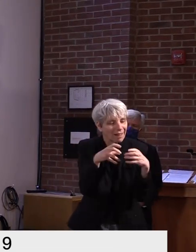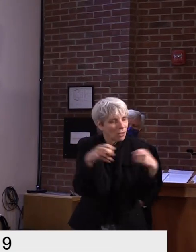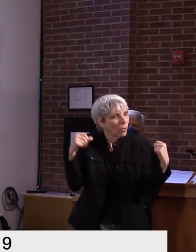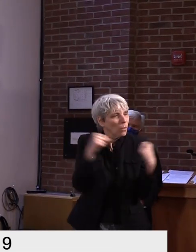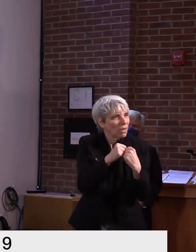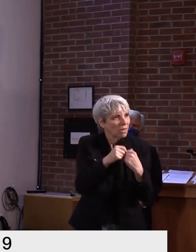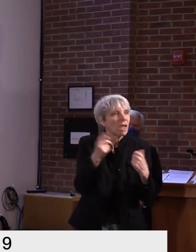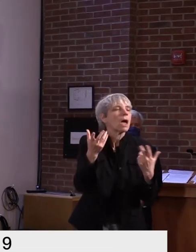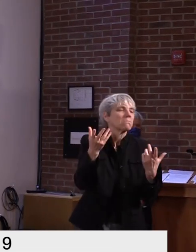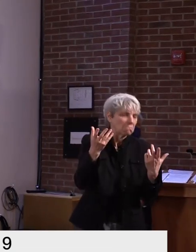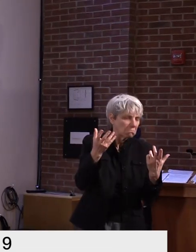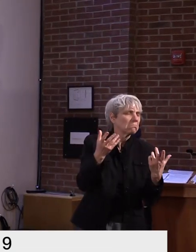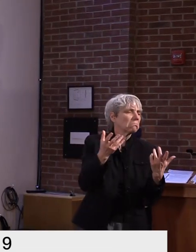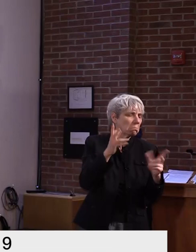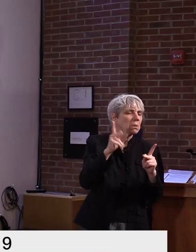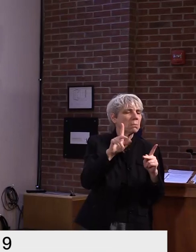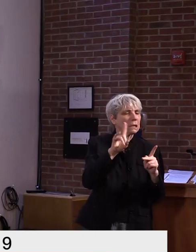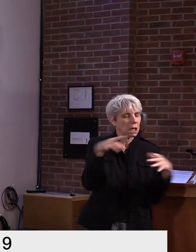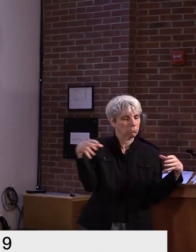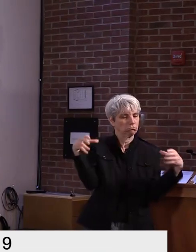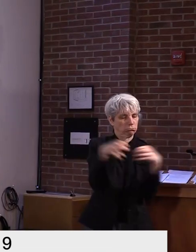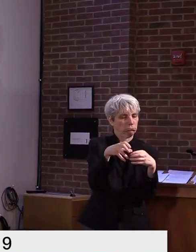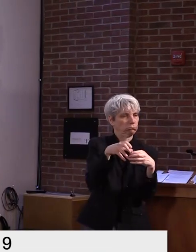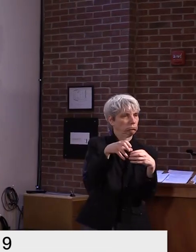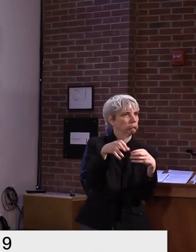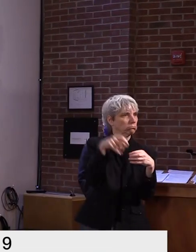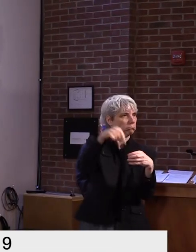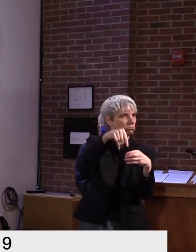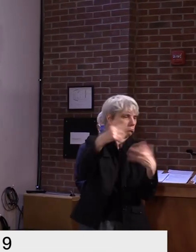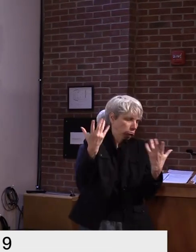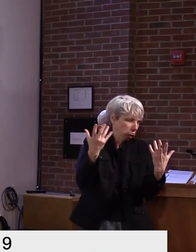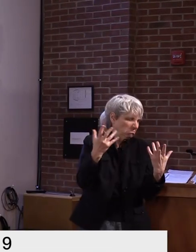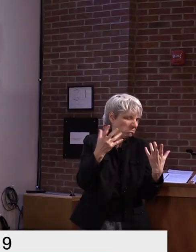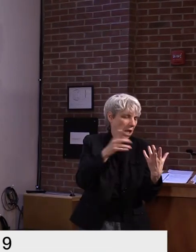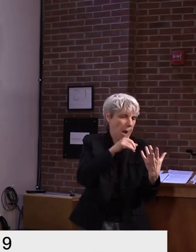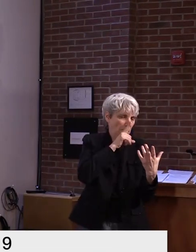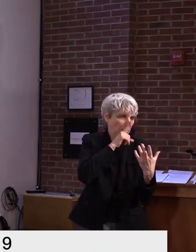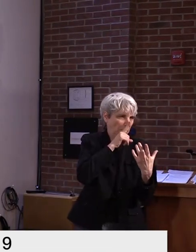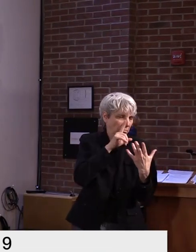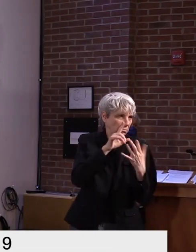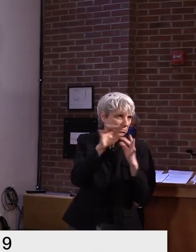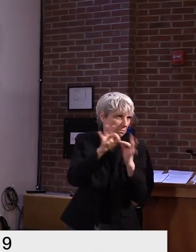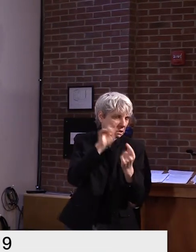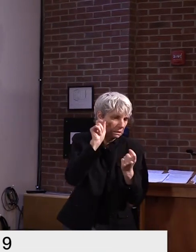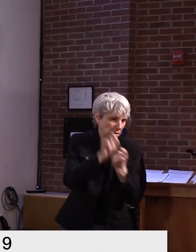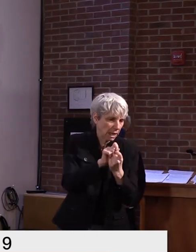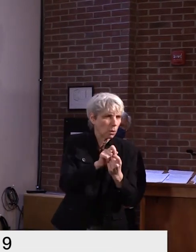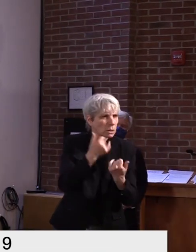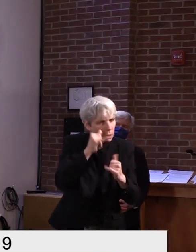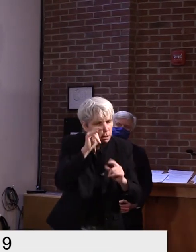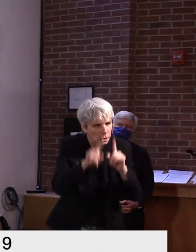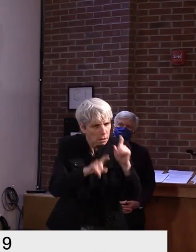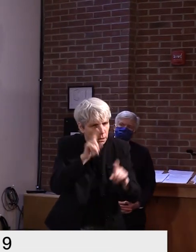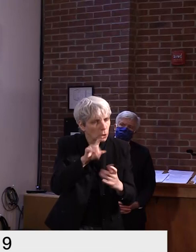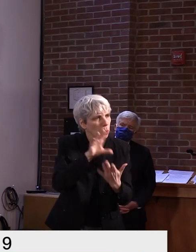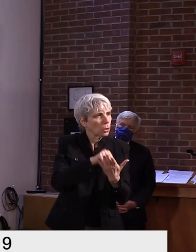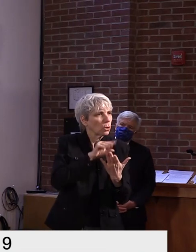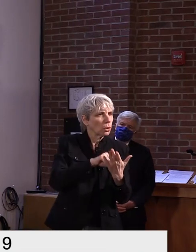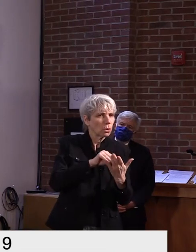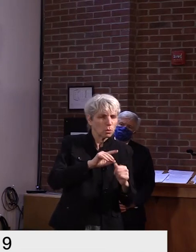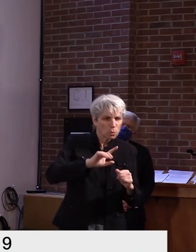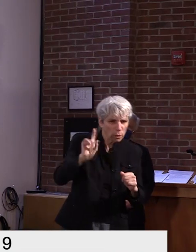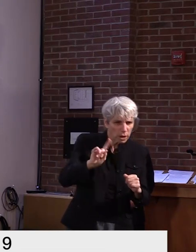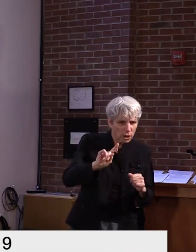It was a gathering, and we're actually trying to get more details on the exact nature of that and where